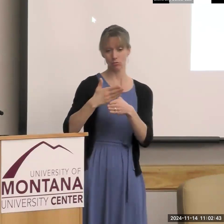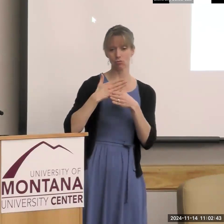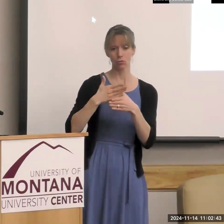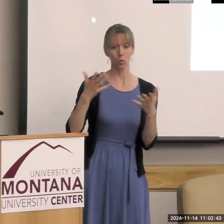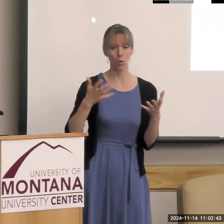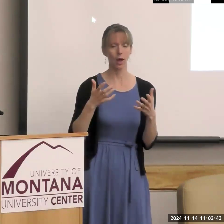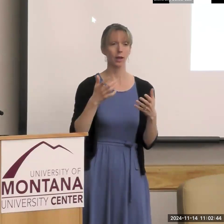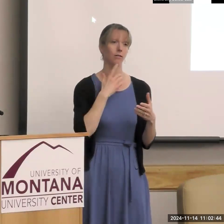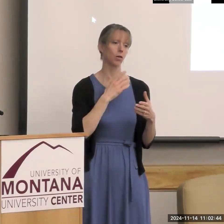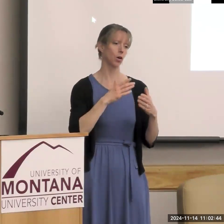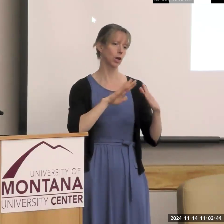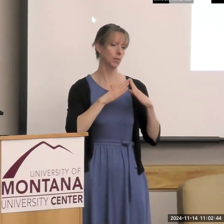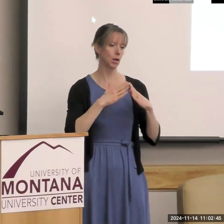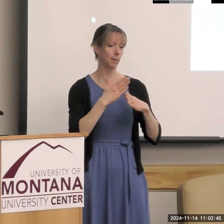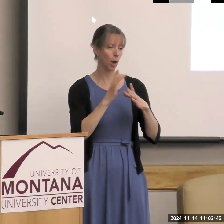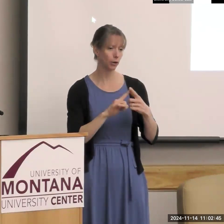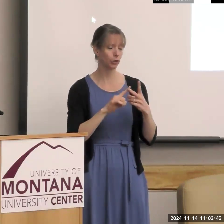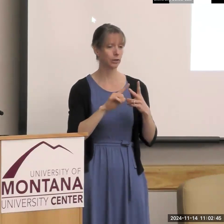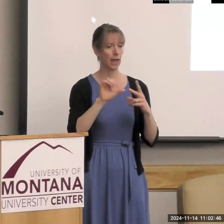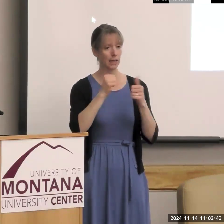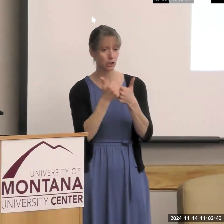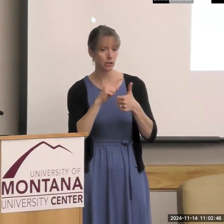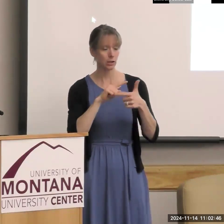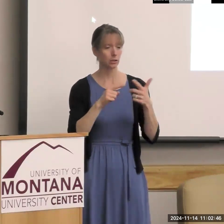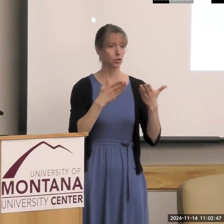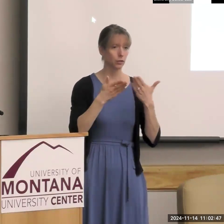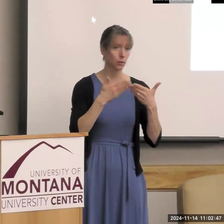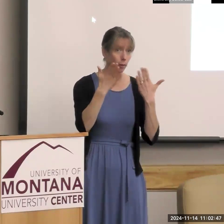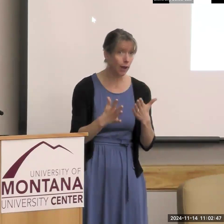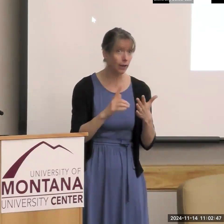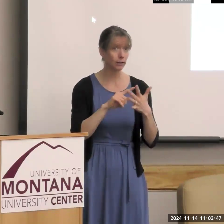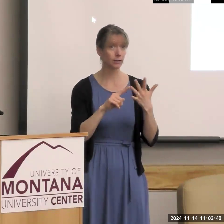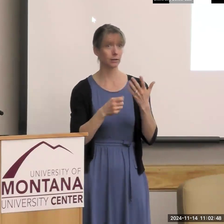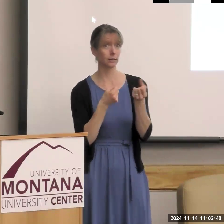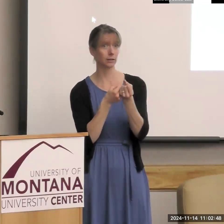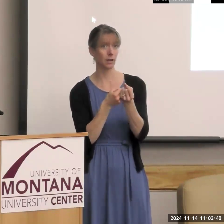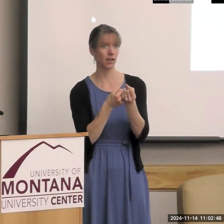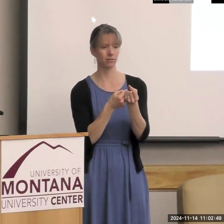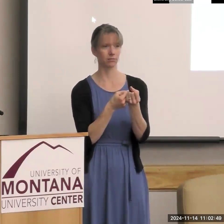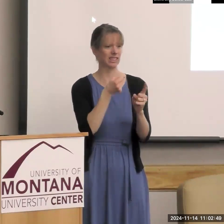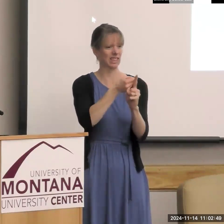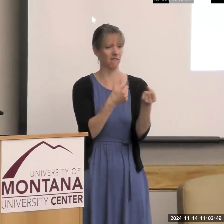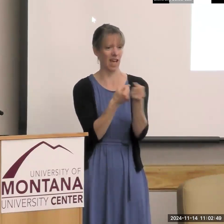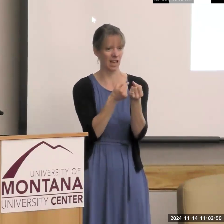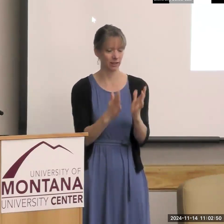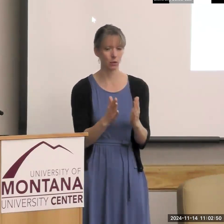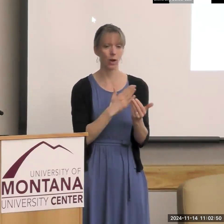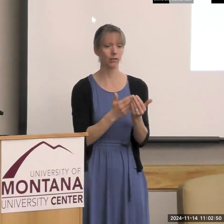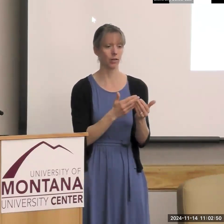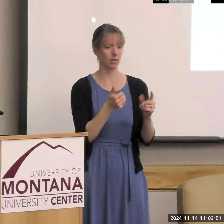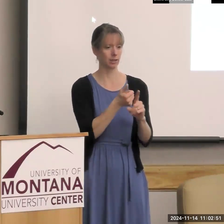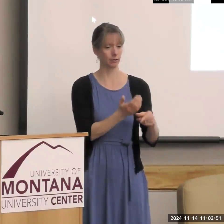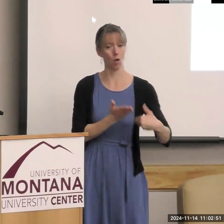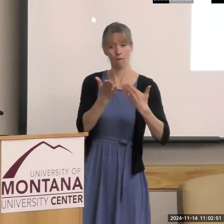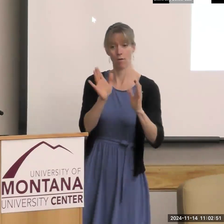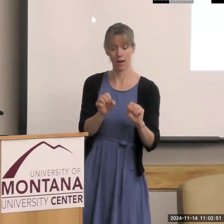terms of other governmental agencies, in terms of service providers, in terms of self-advocates. I mean, any of this that they can bring to the table. And we